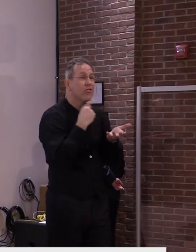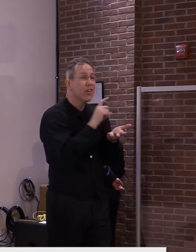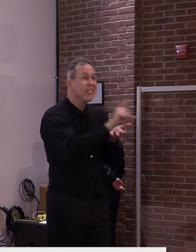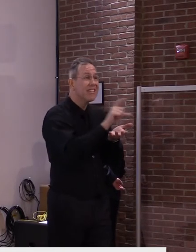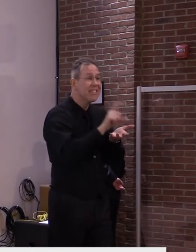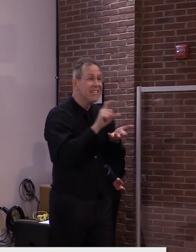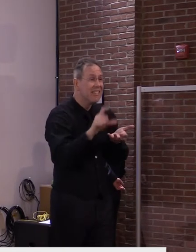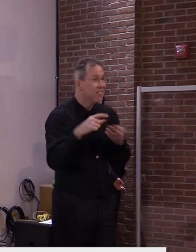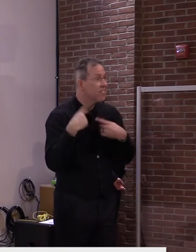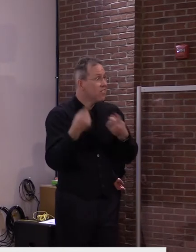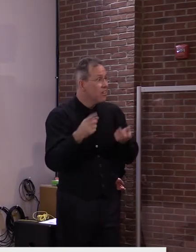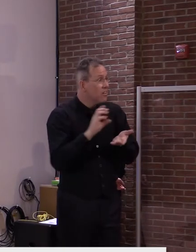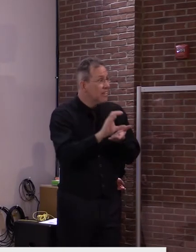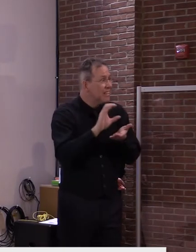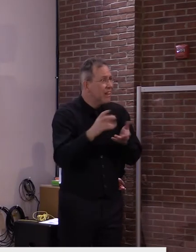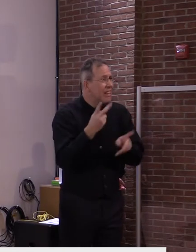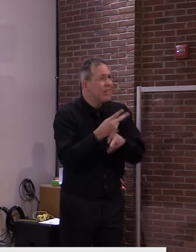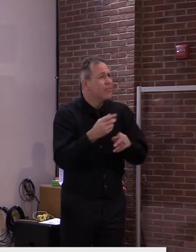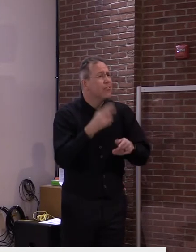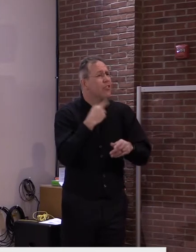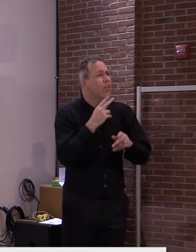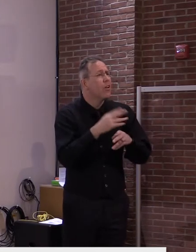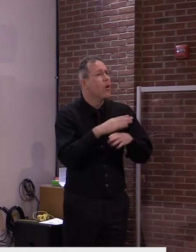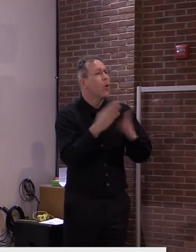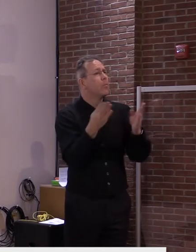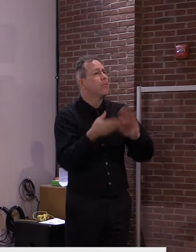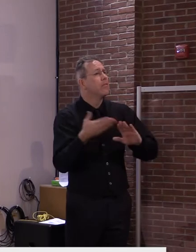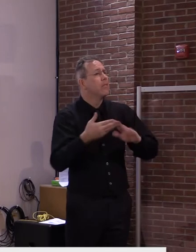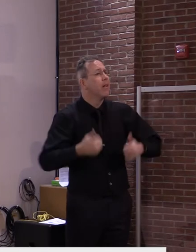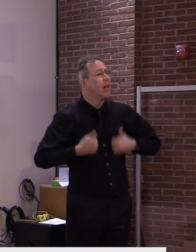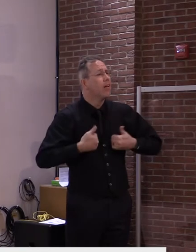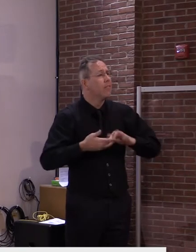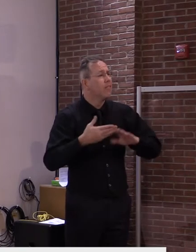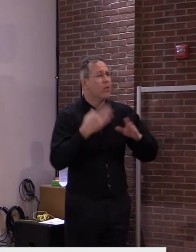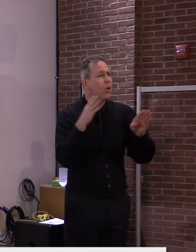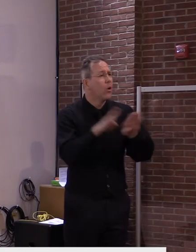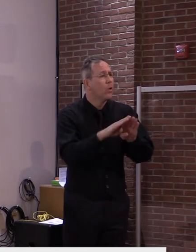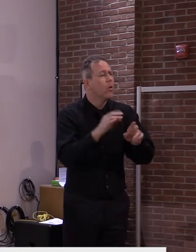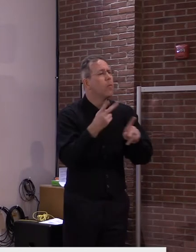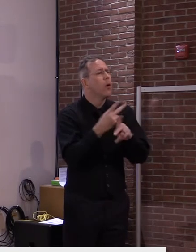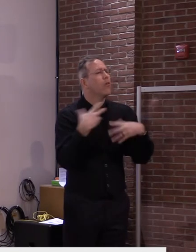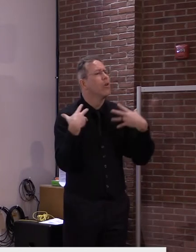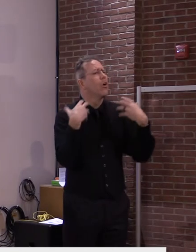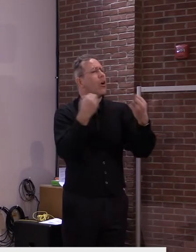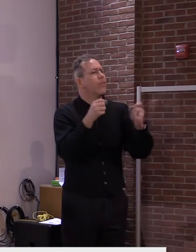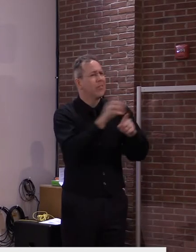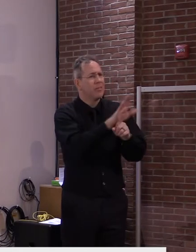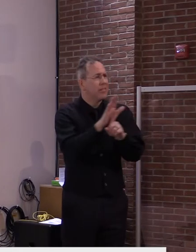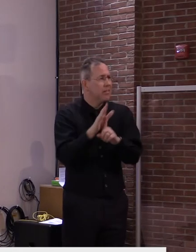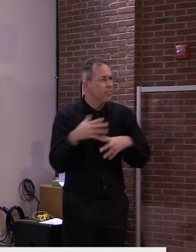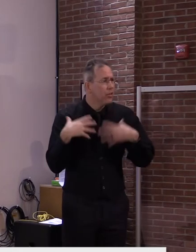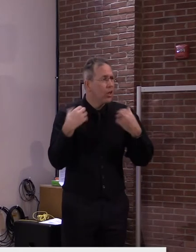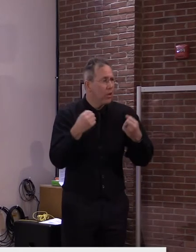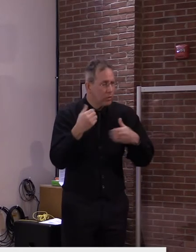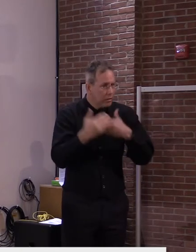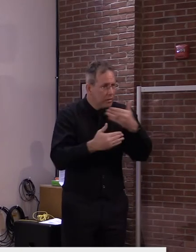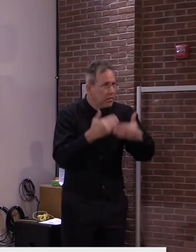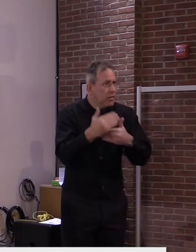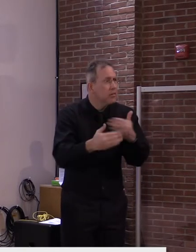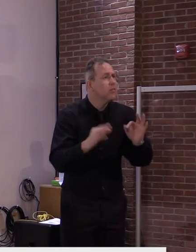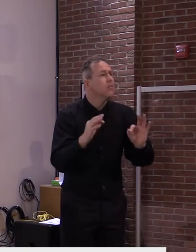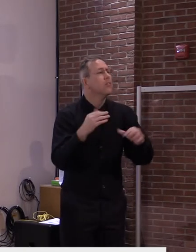these businesses survive and then recover. We're still in that mode, as you know. Hospitality